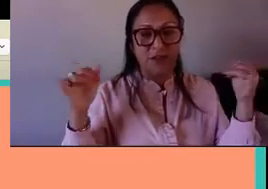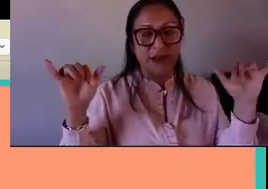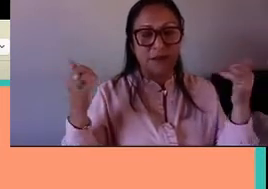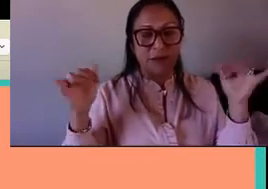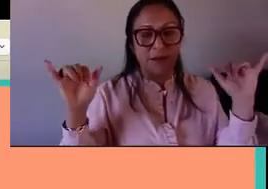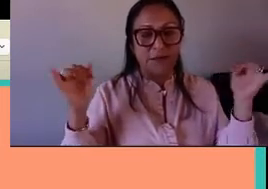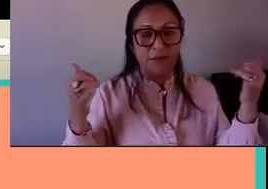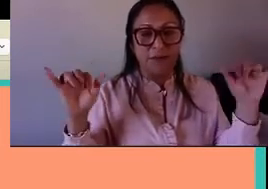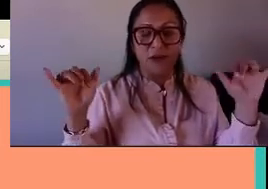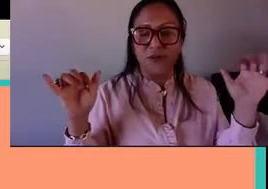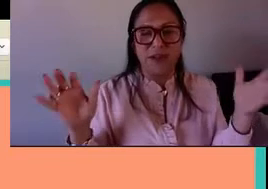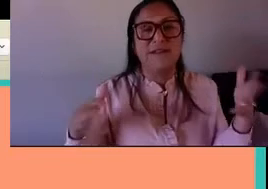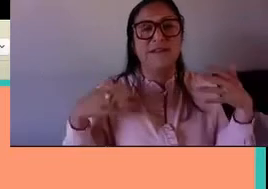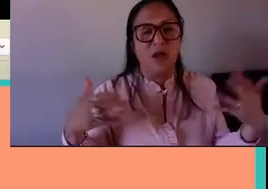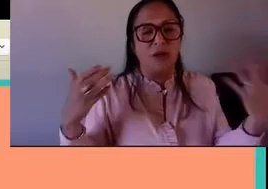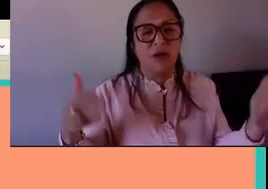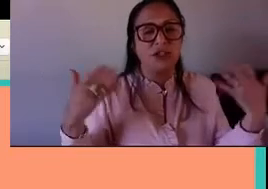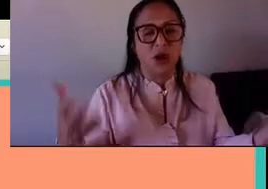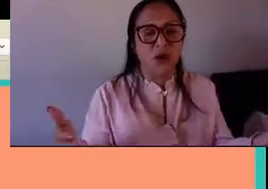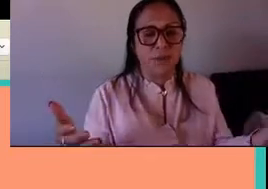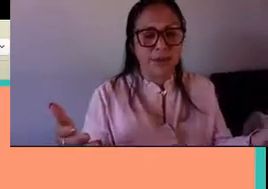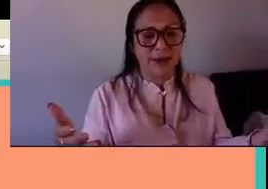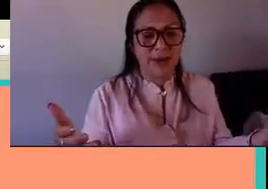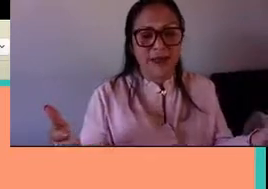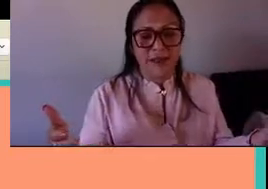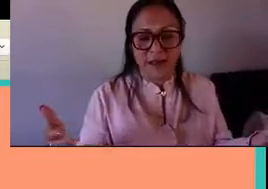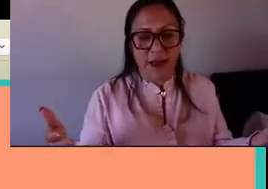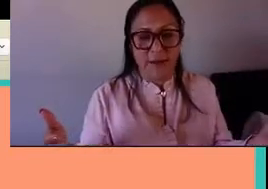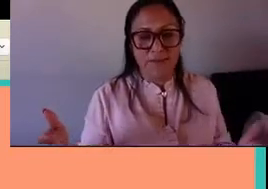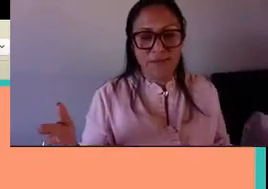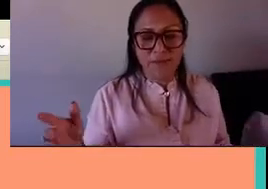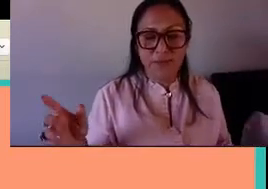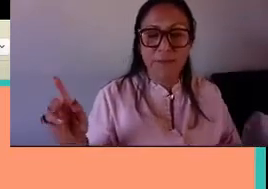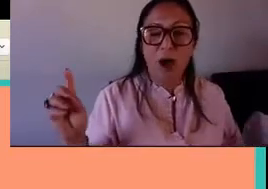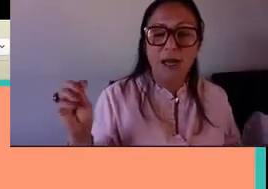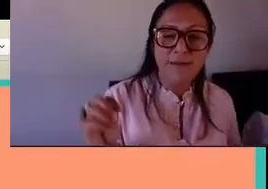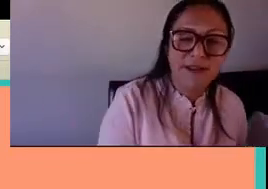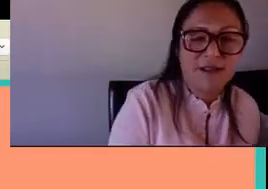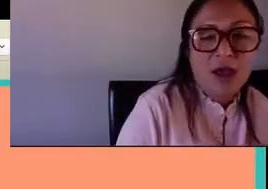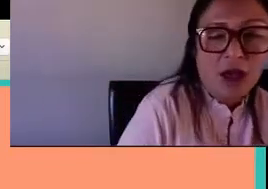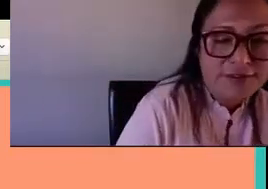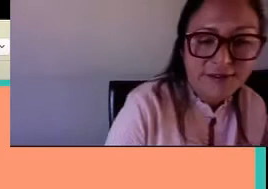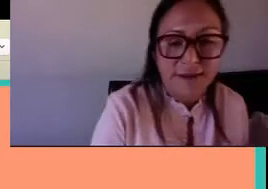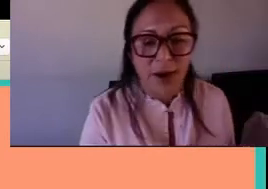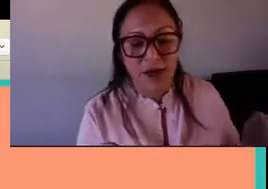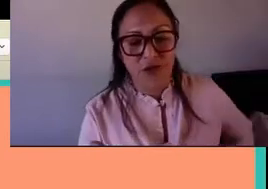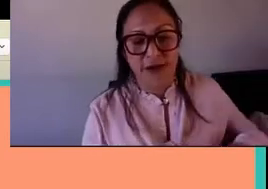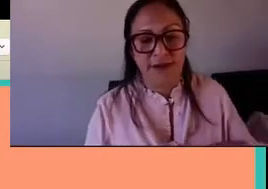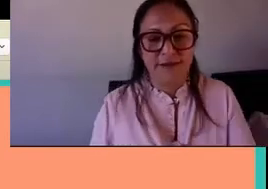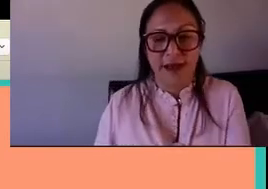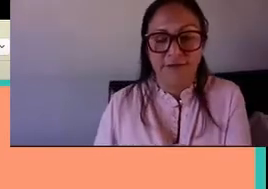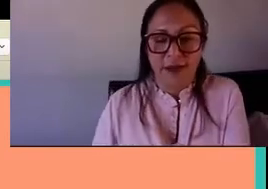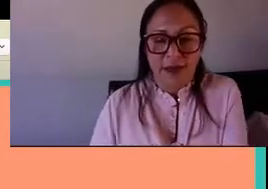are things that I recommend for preschoolers, but you can still always show your baby the sign. Potty, because all of a sudden potty